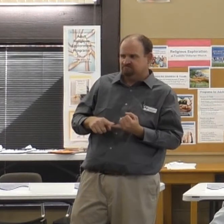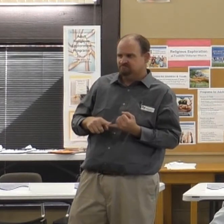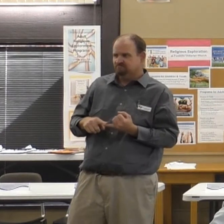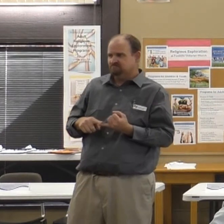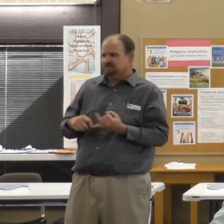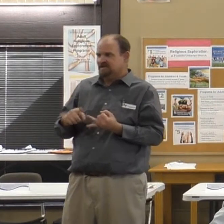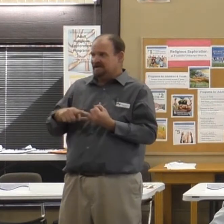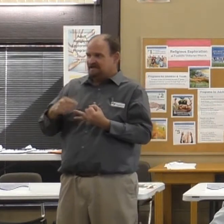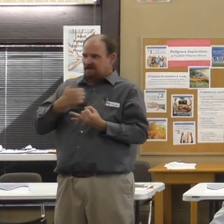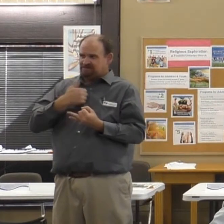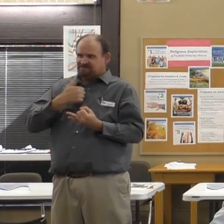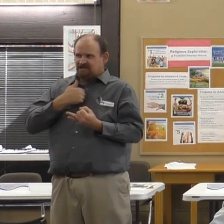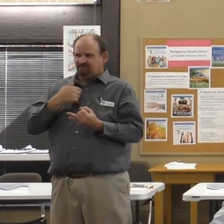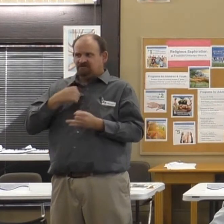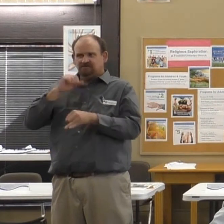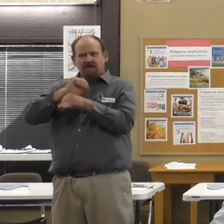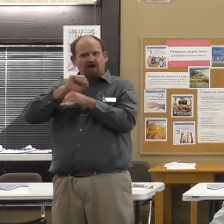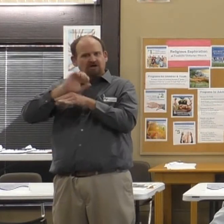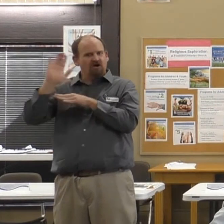California right now.